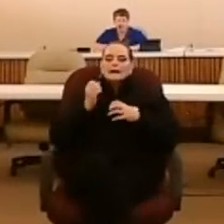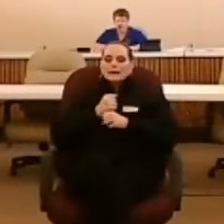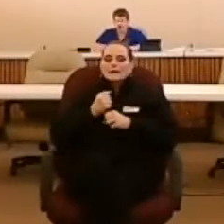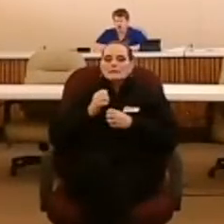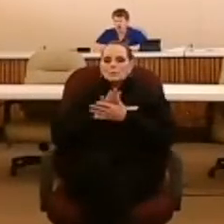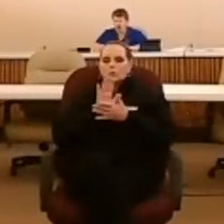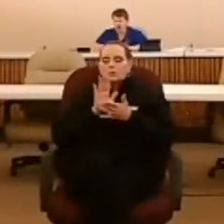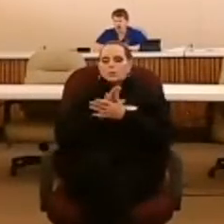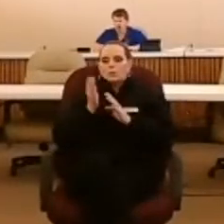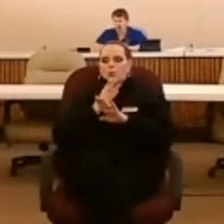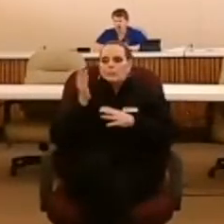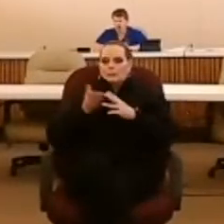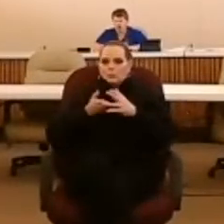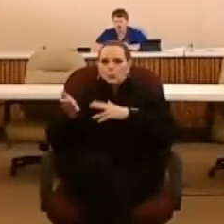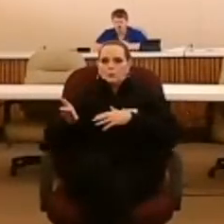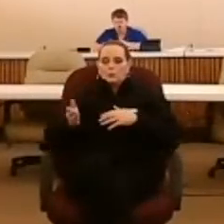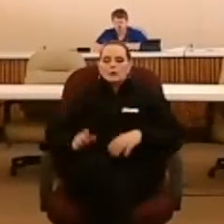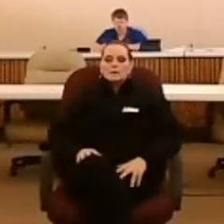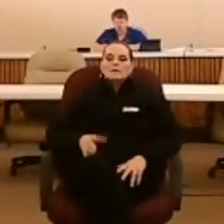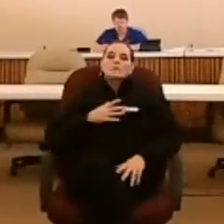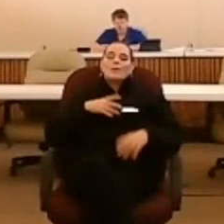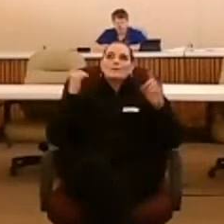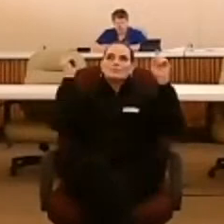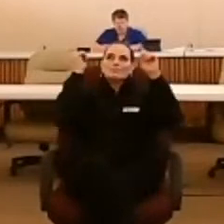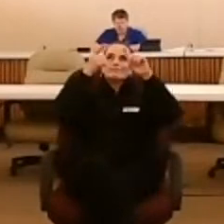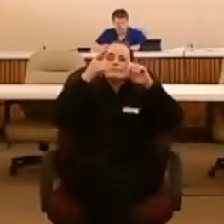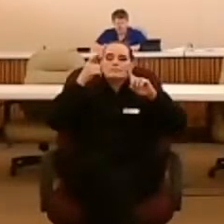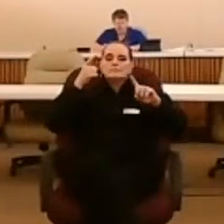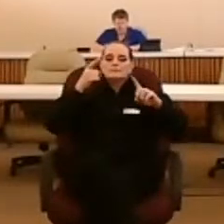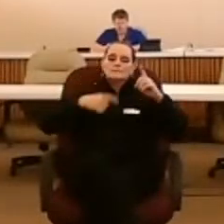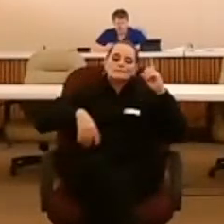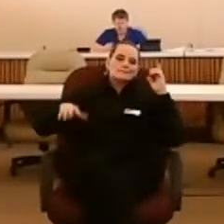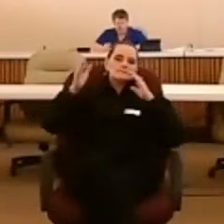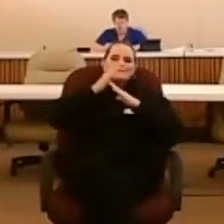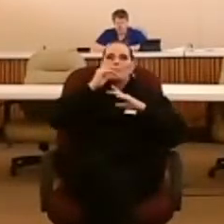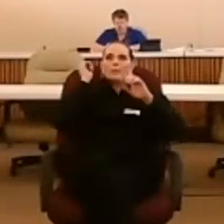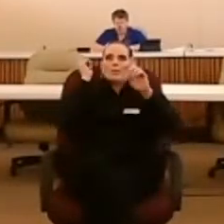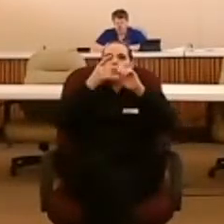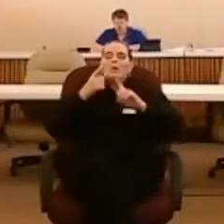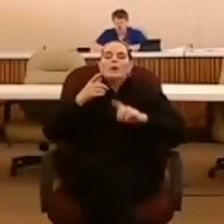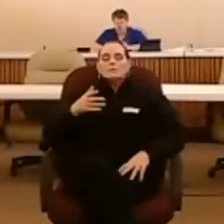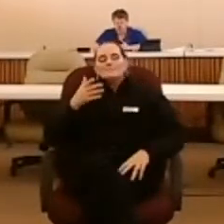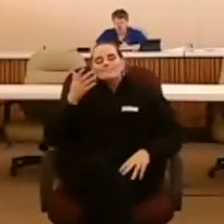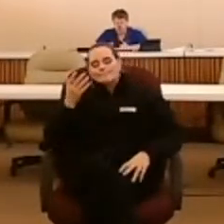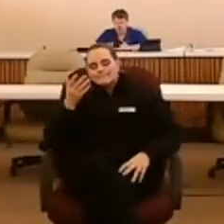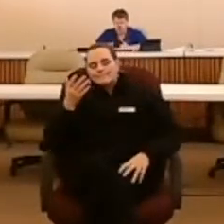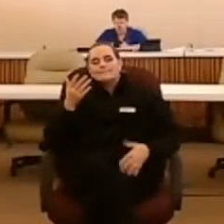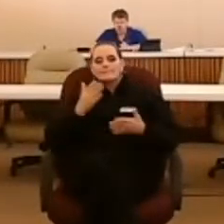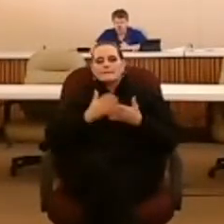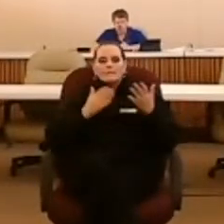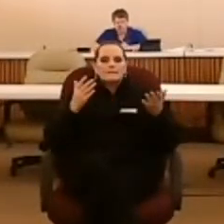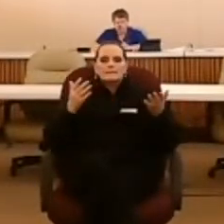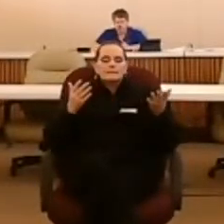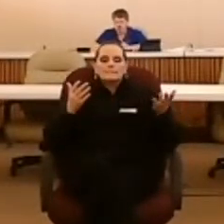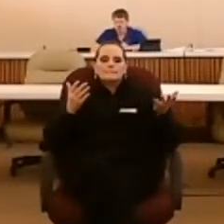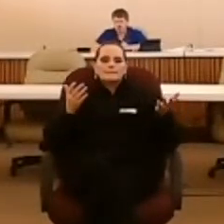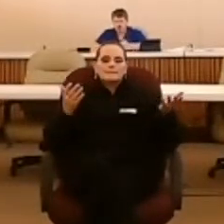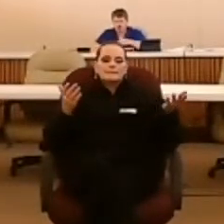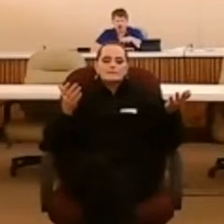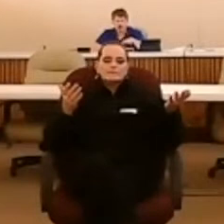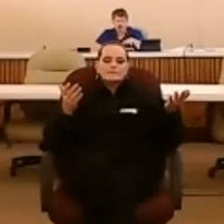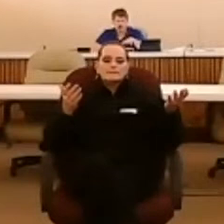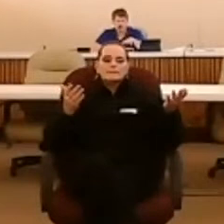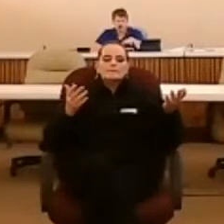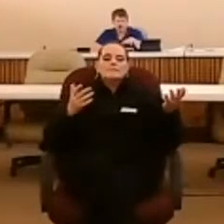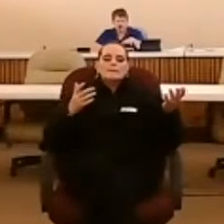impact the residents. So that's our ultimate goal here. Some of them, again, there's these